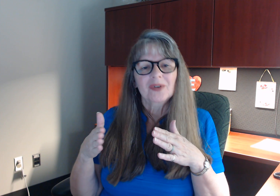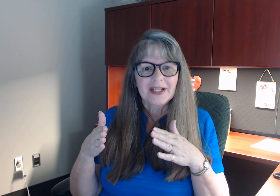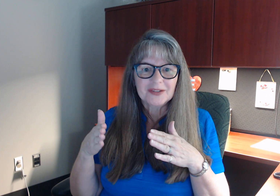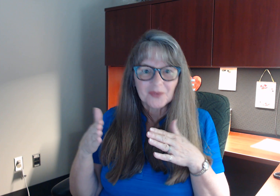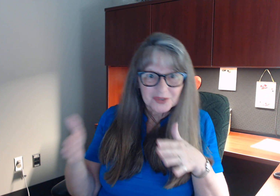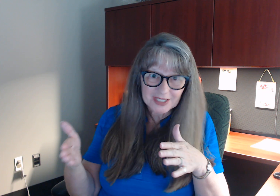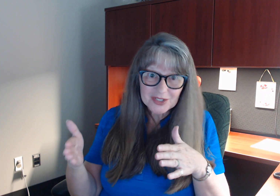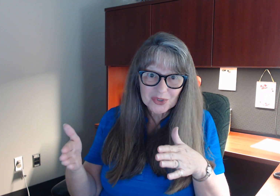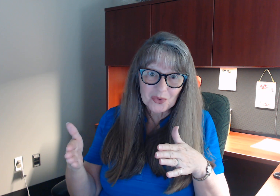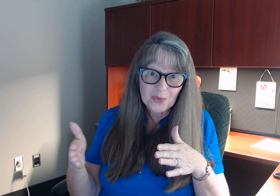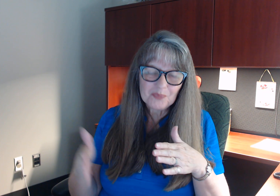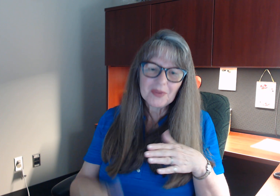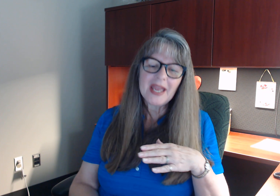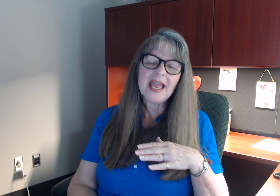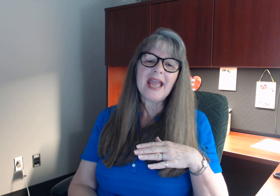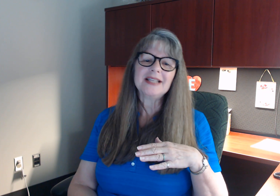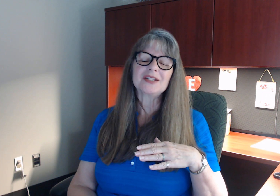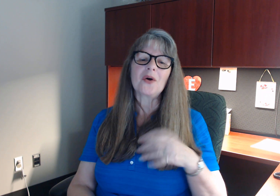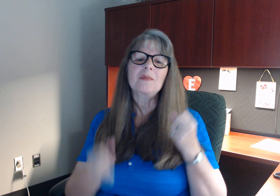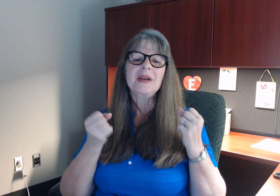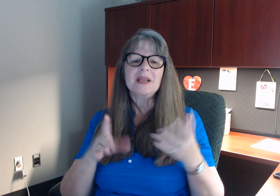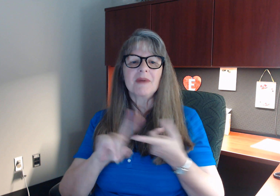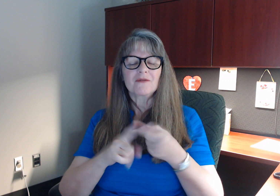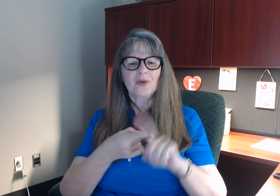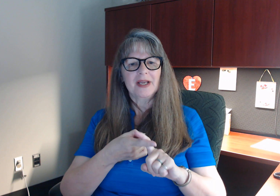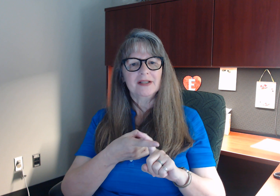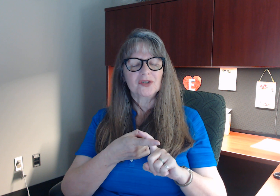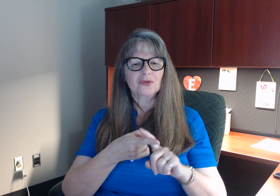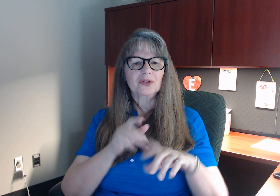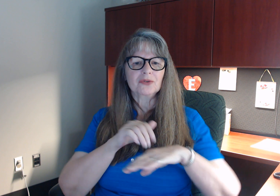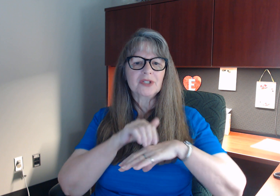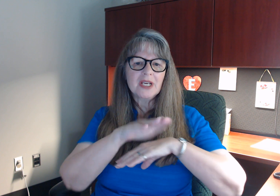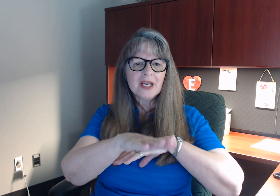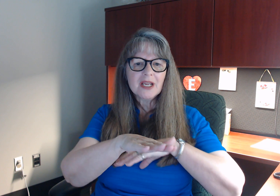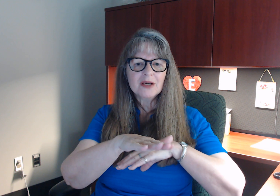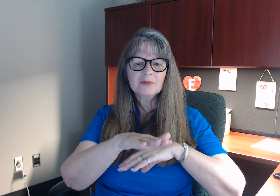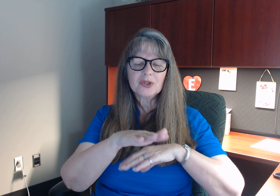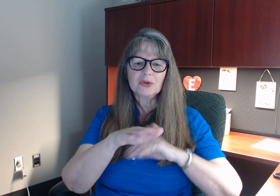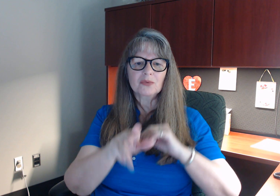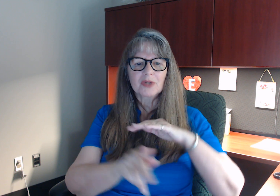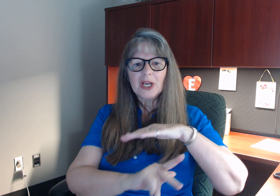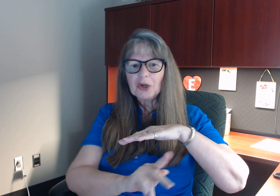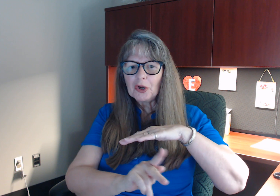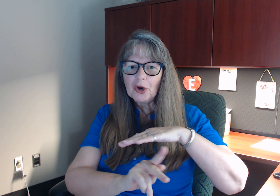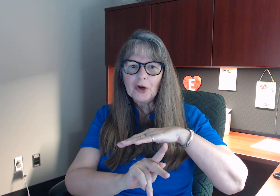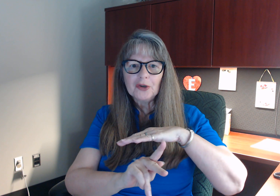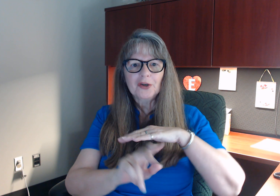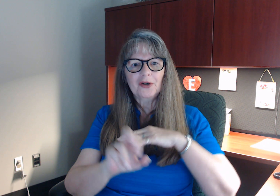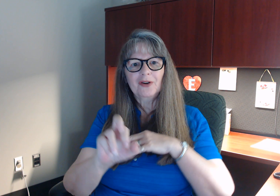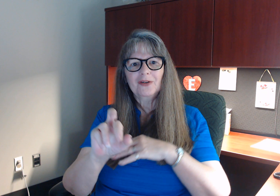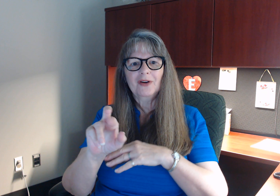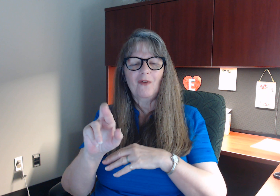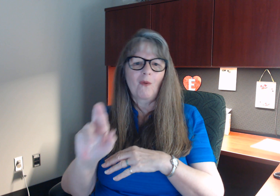like the first day of school. And so many of my friends, they're either sending them to kindergarten